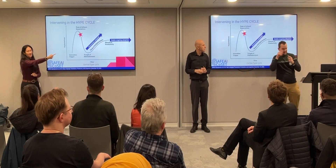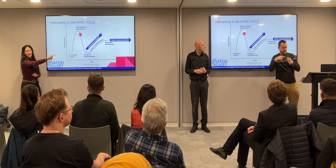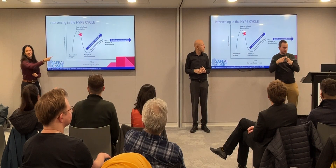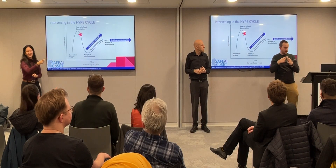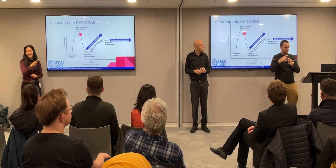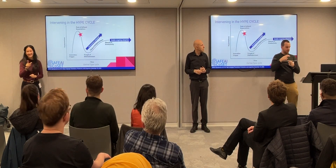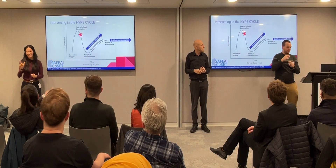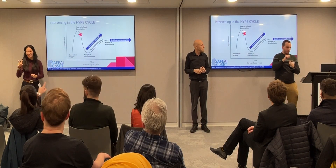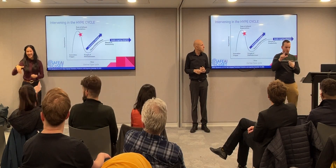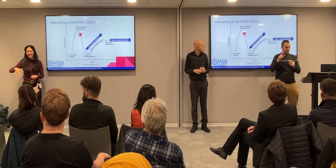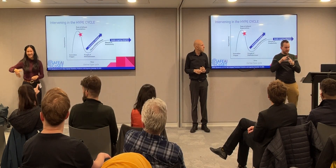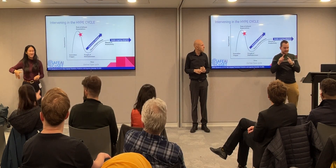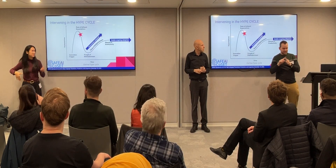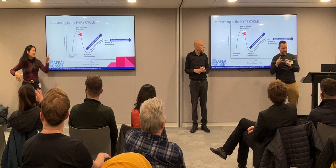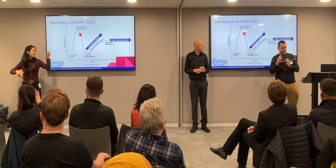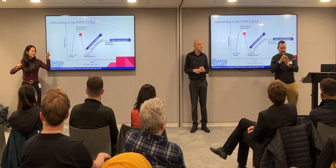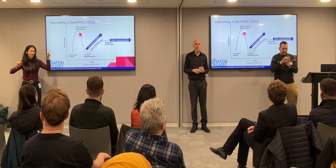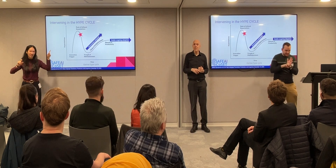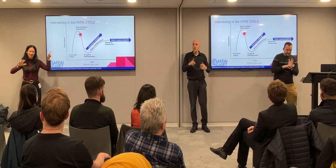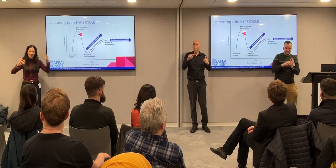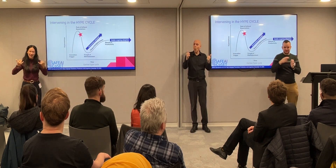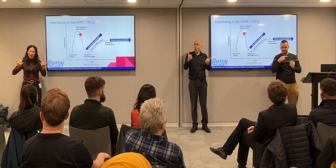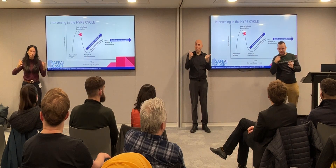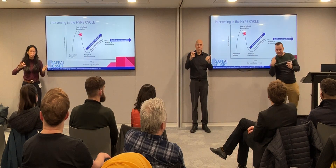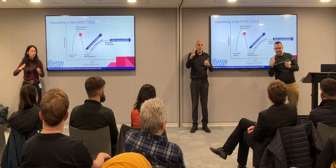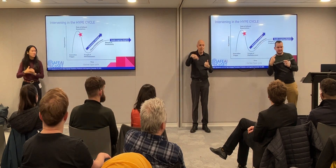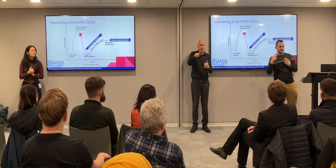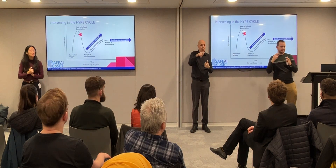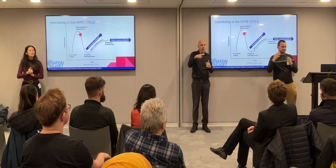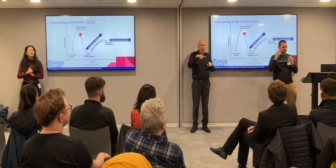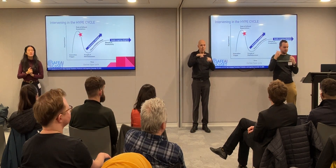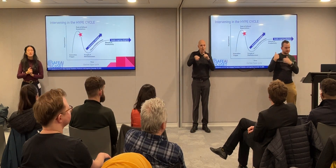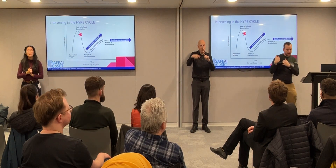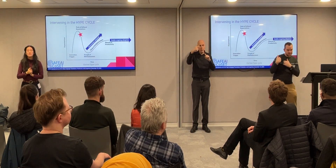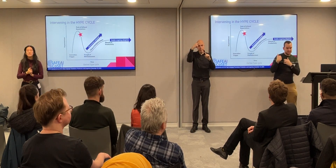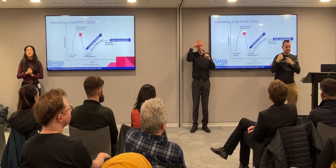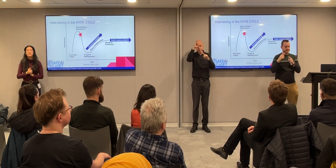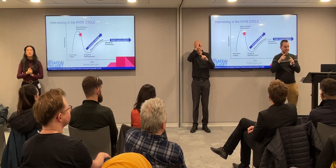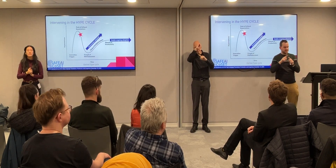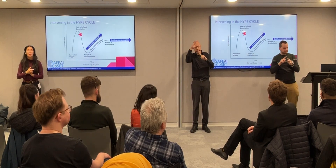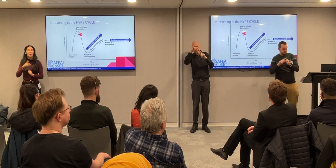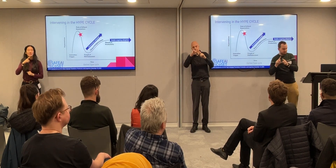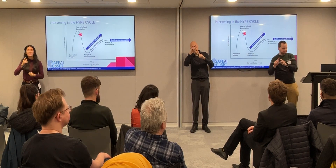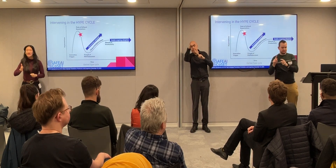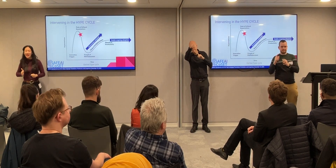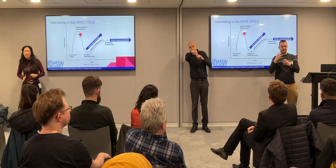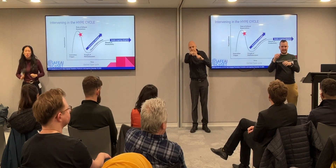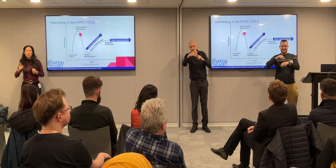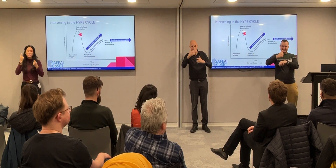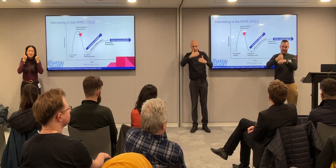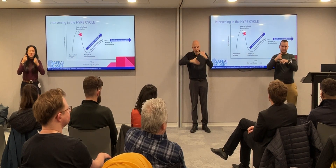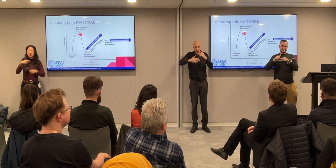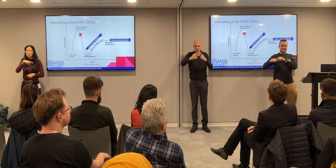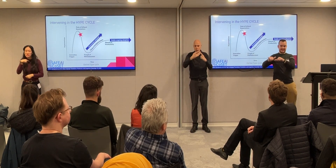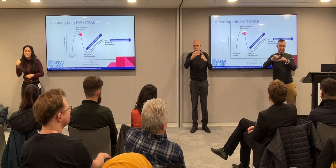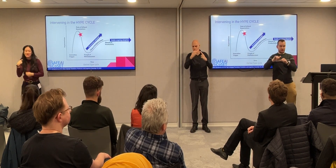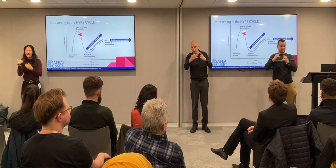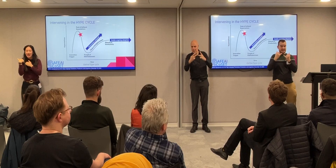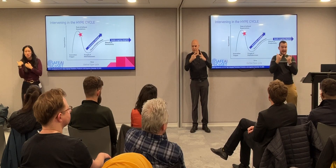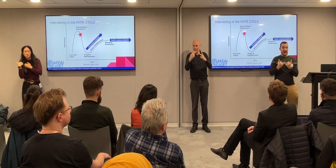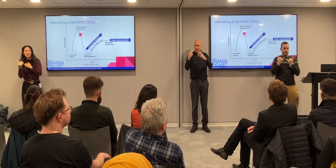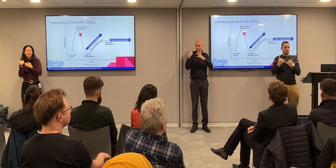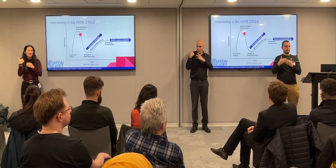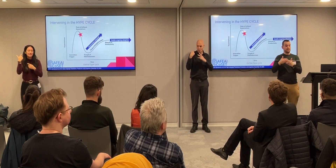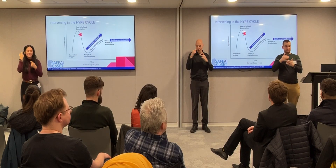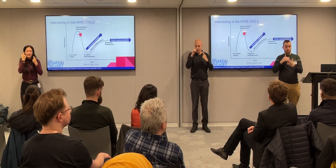We're trying to jump now and just to think about all of the different ethical considerations, risks involved, accountability, and